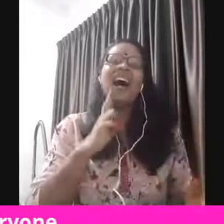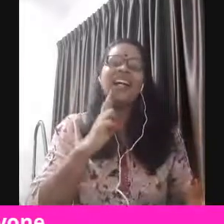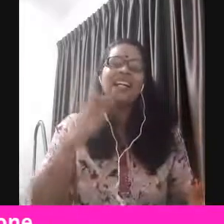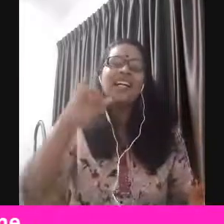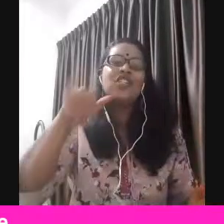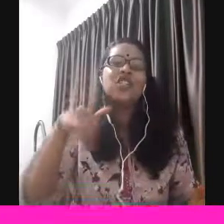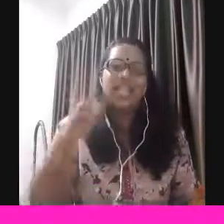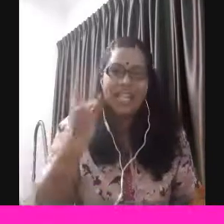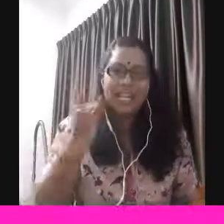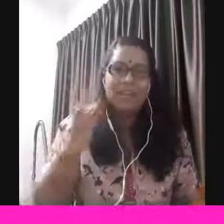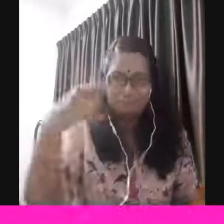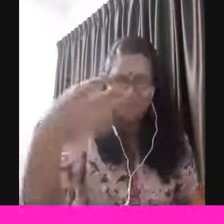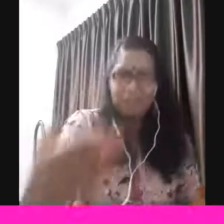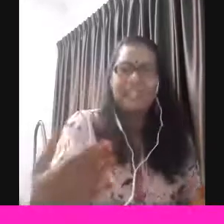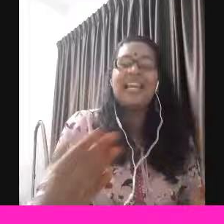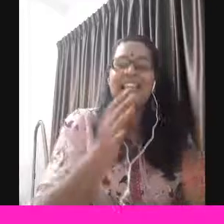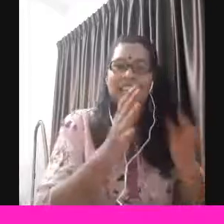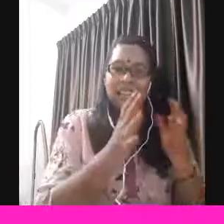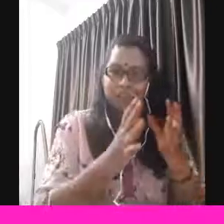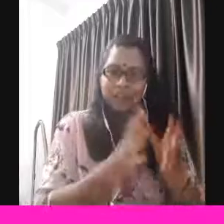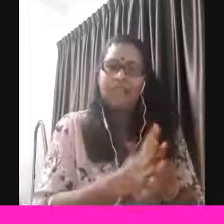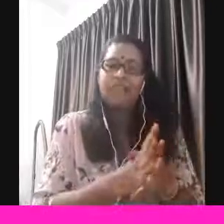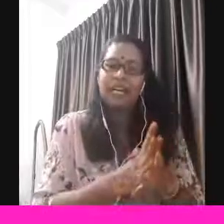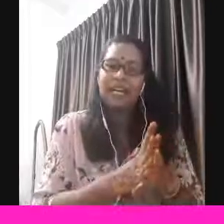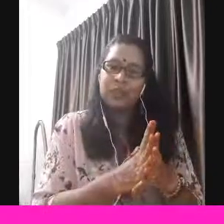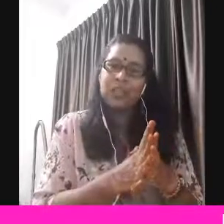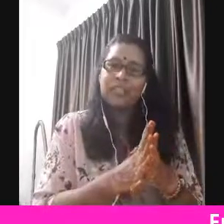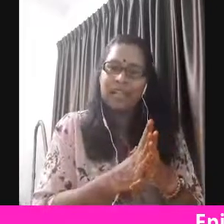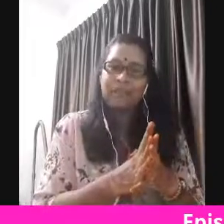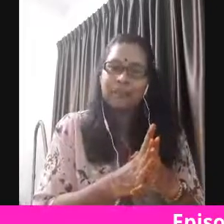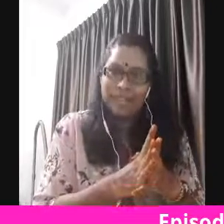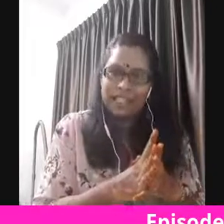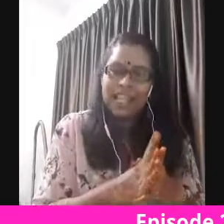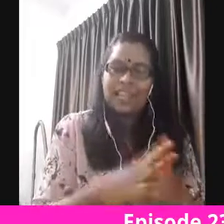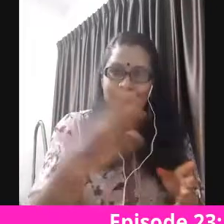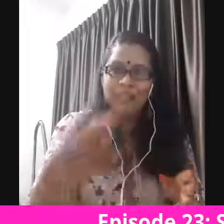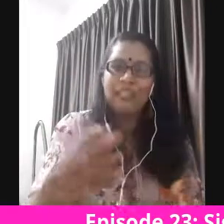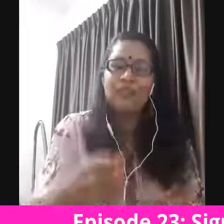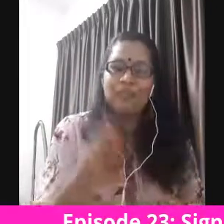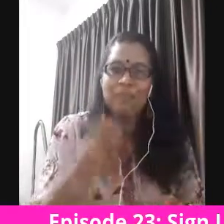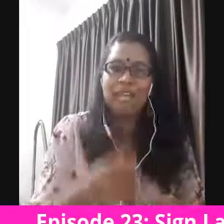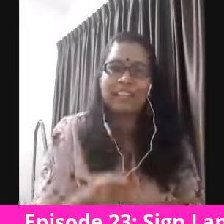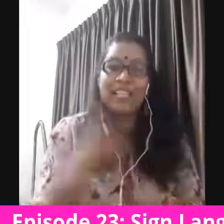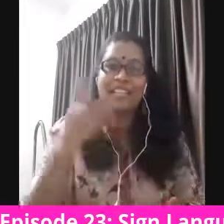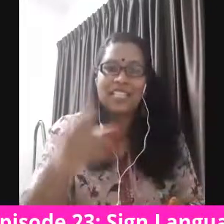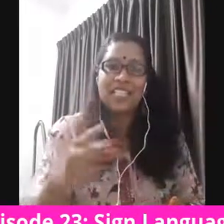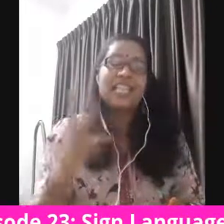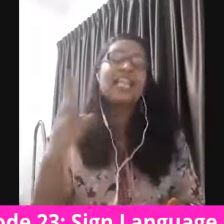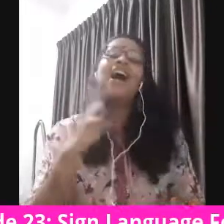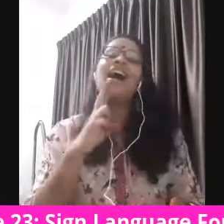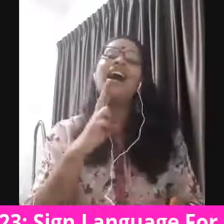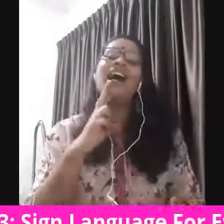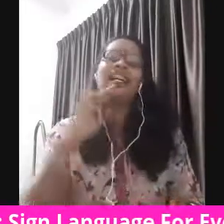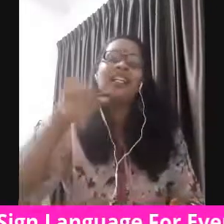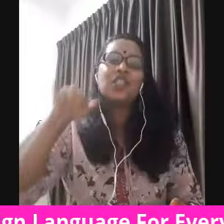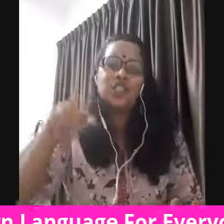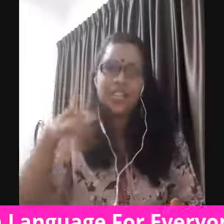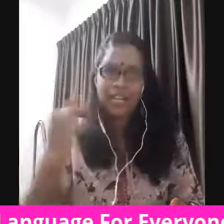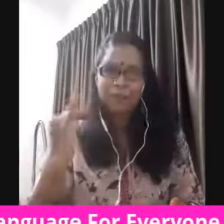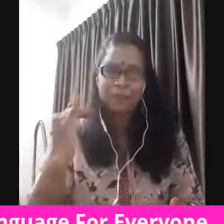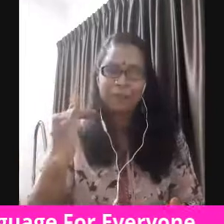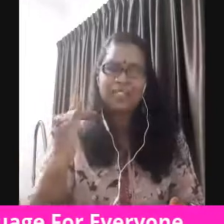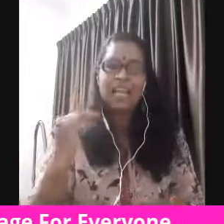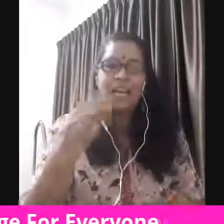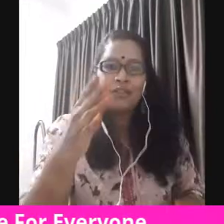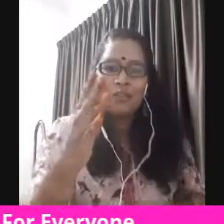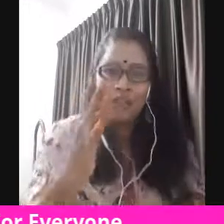RJ. Maybe if deaf, you got deaf friends, they will give you name like that. Ranjani,